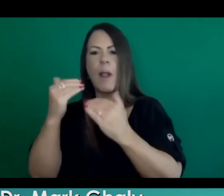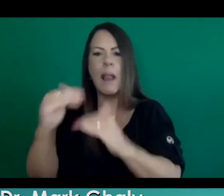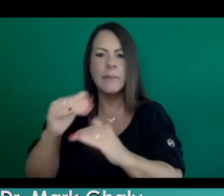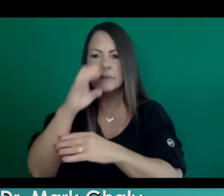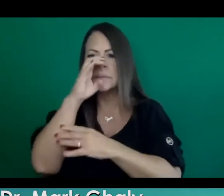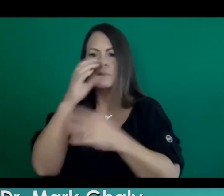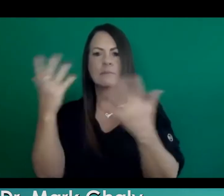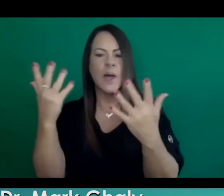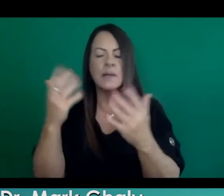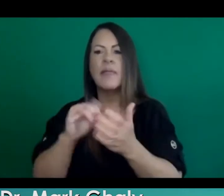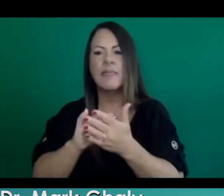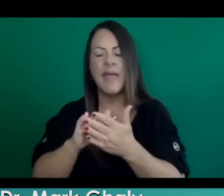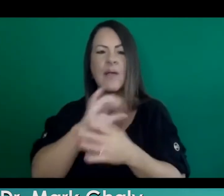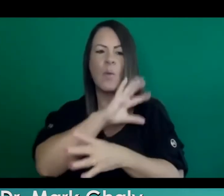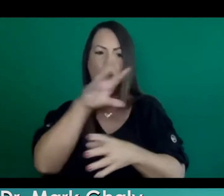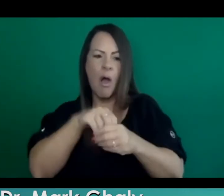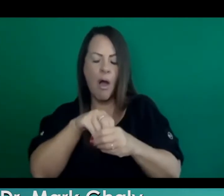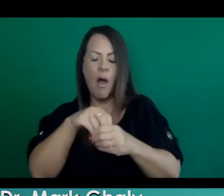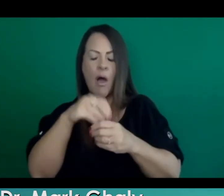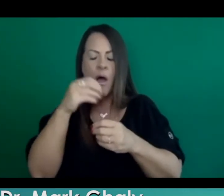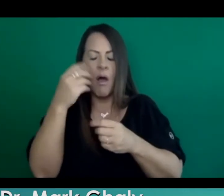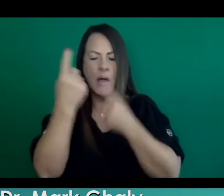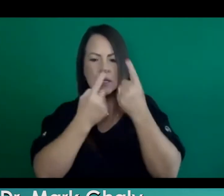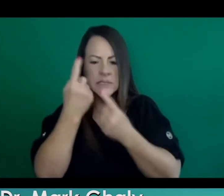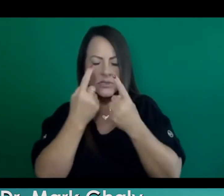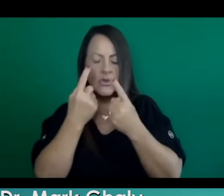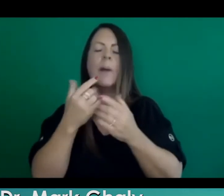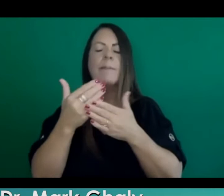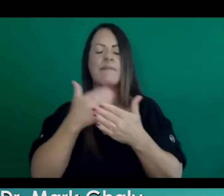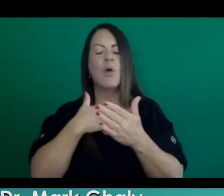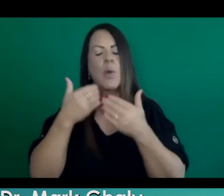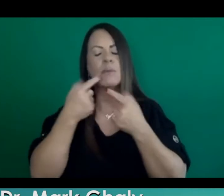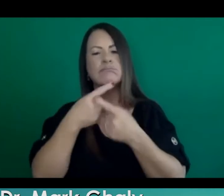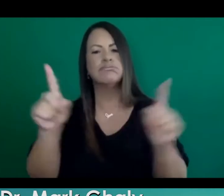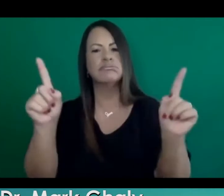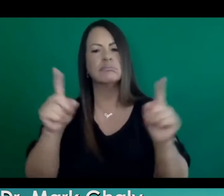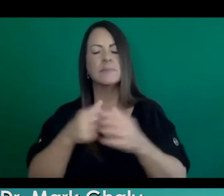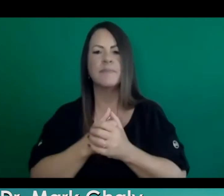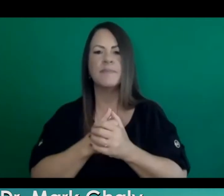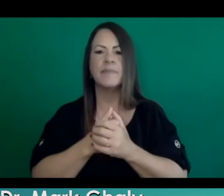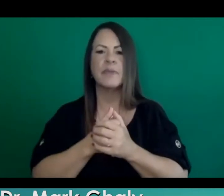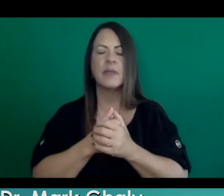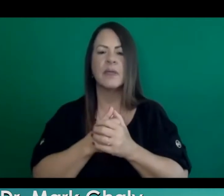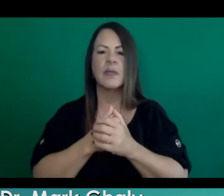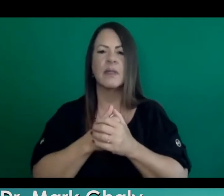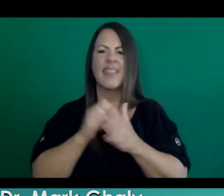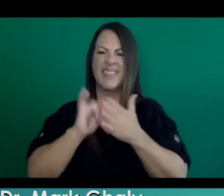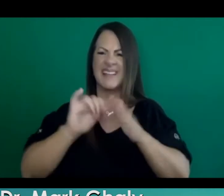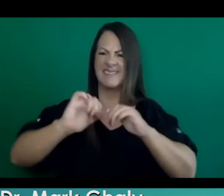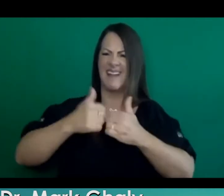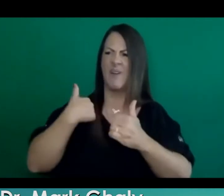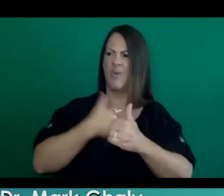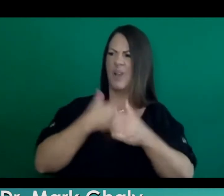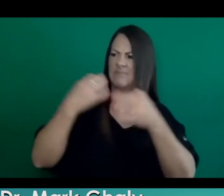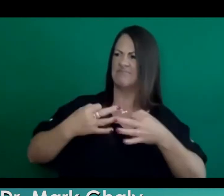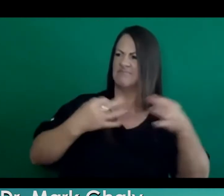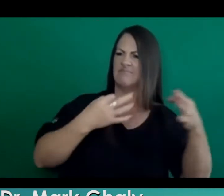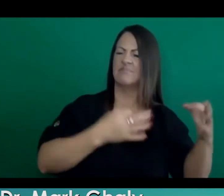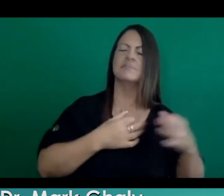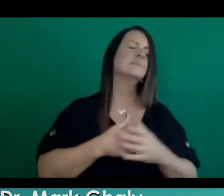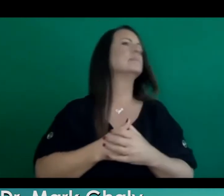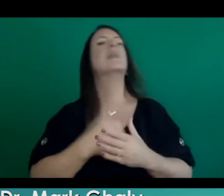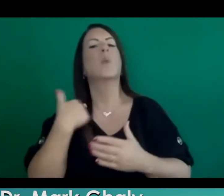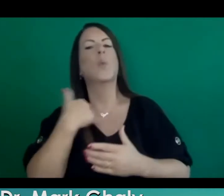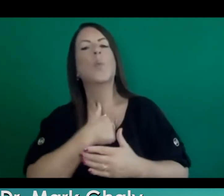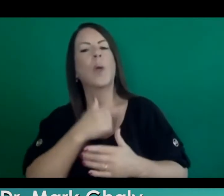So those are some themes that you'll hear coming in later this week when we announce the changes